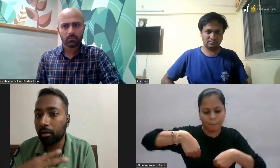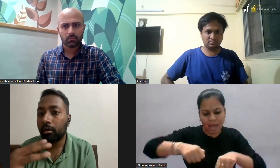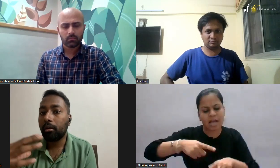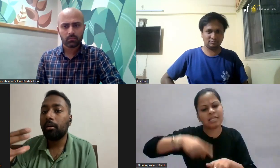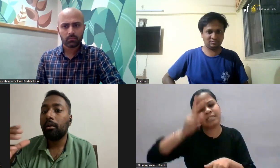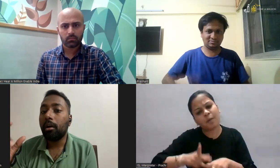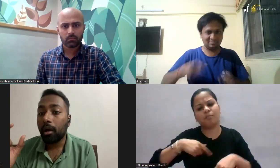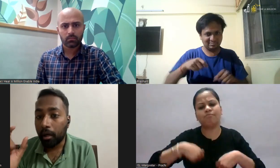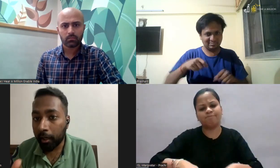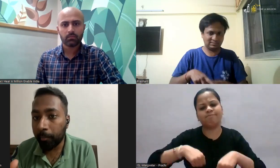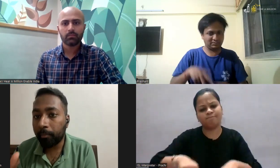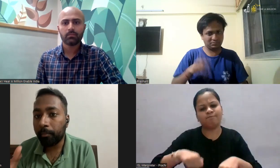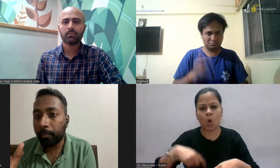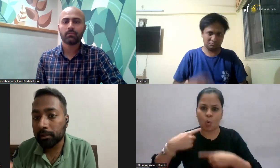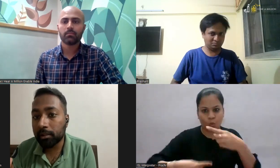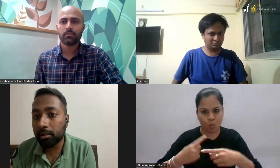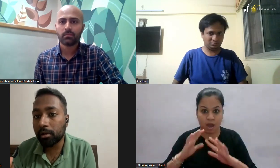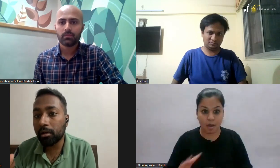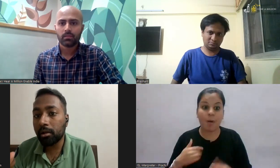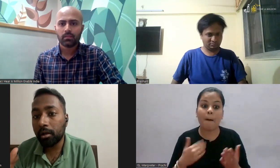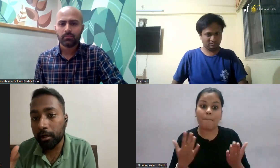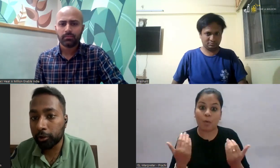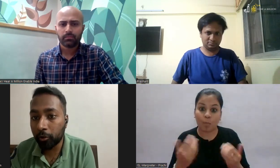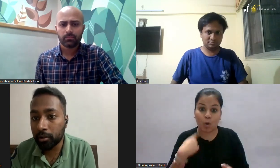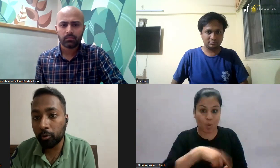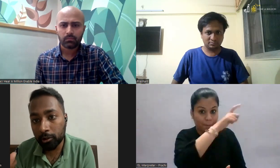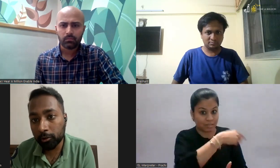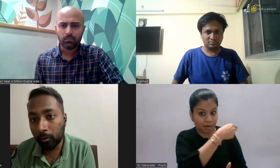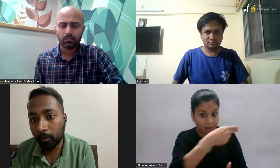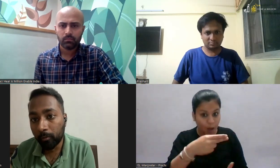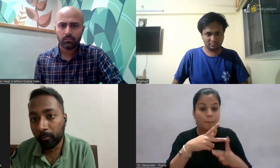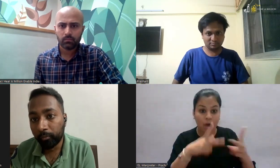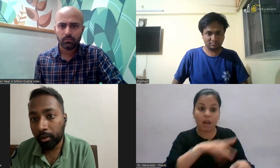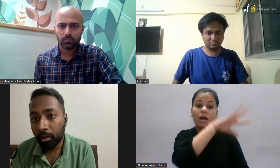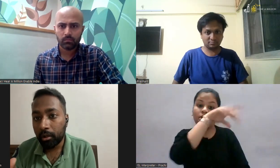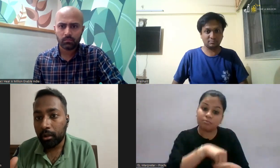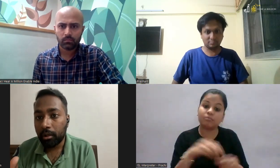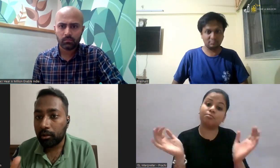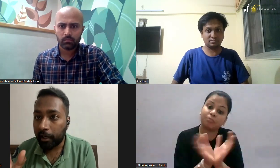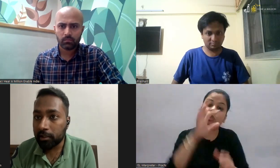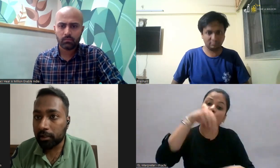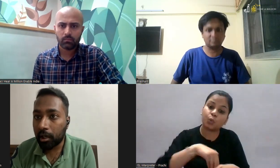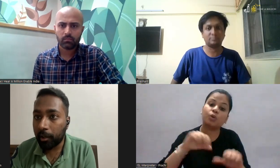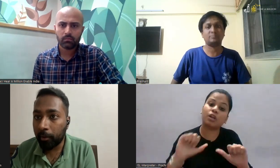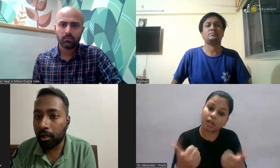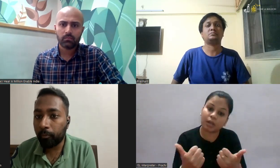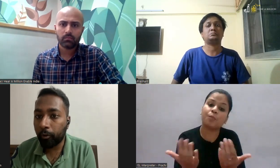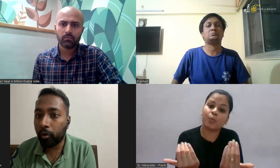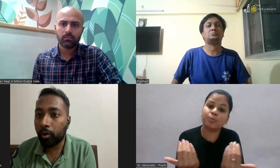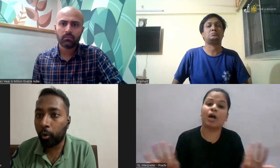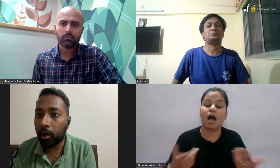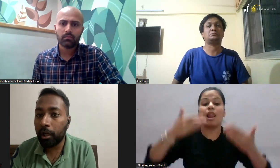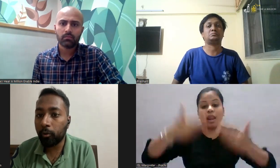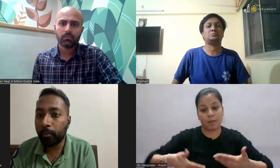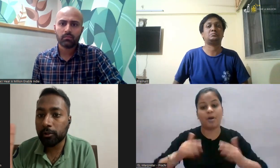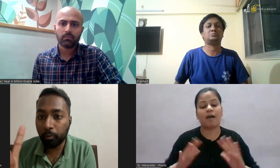get name passenger insurance also. That is the limit